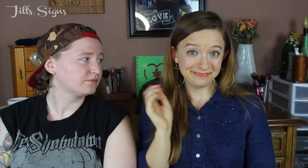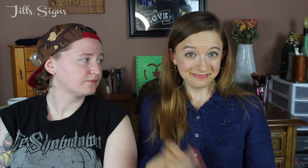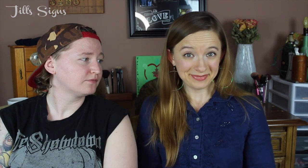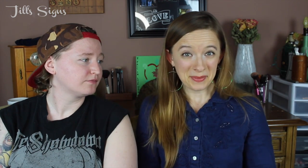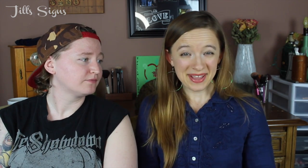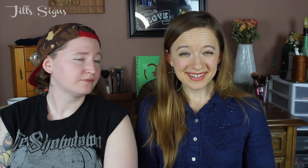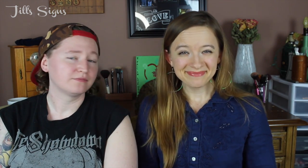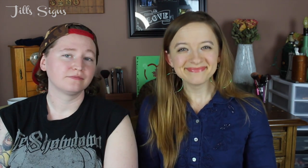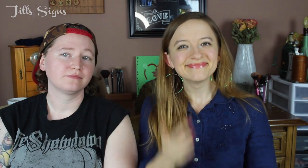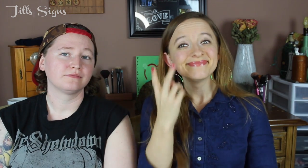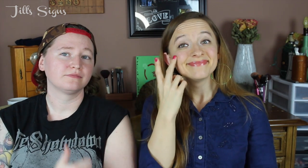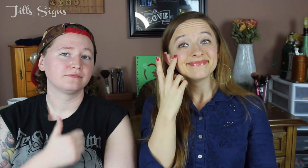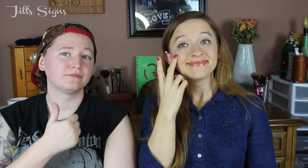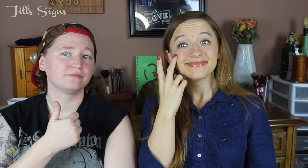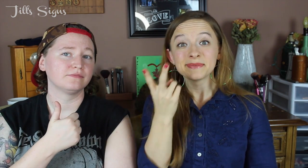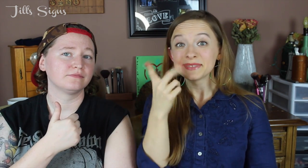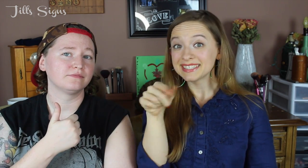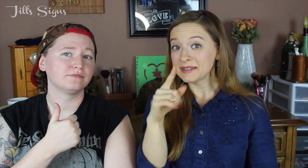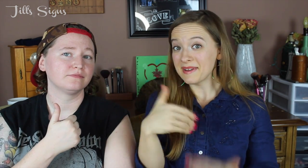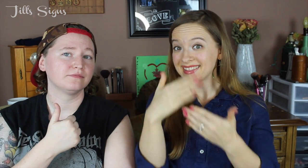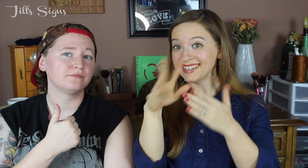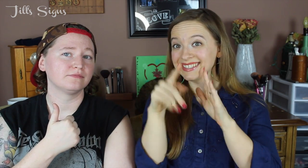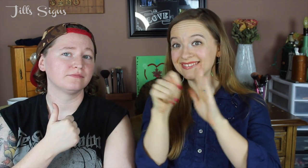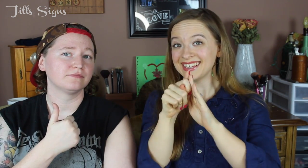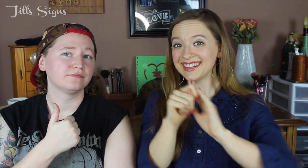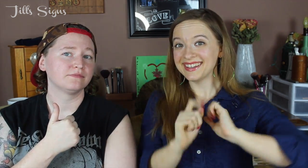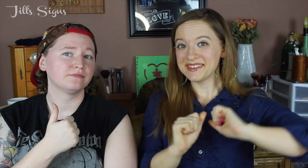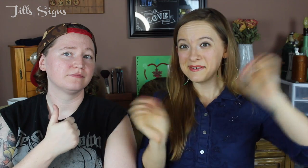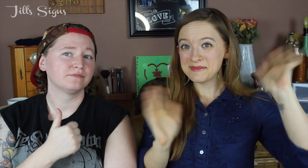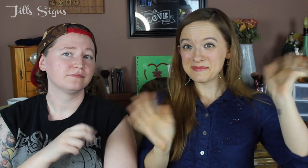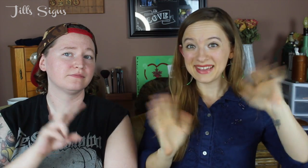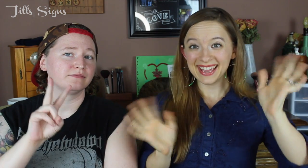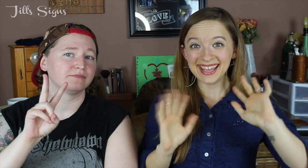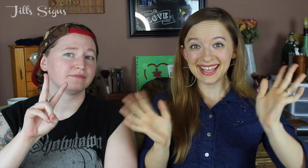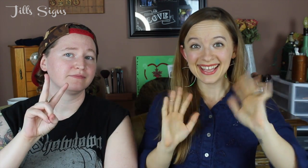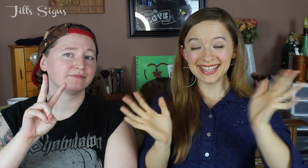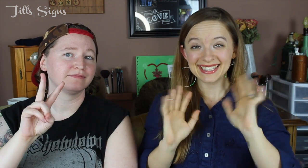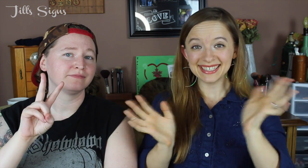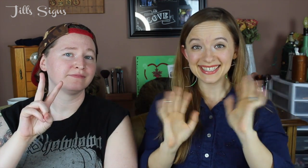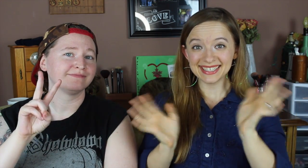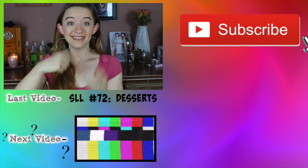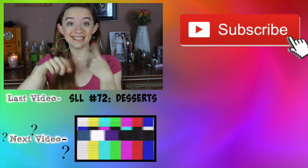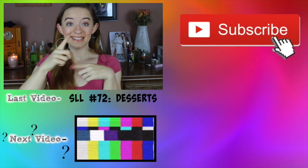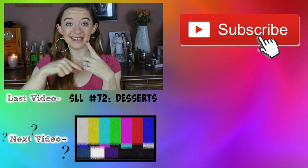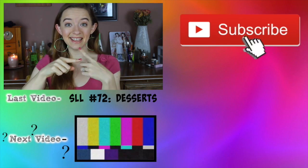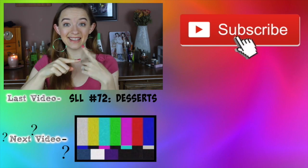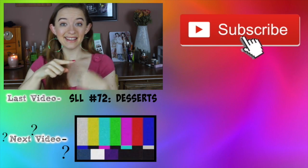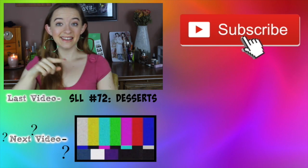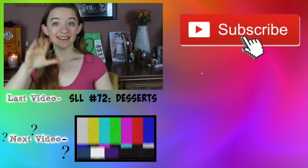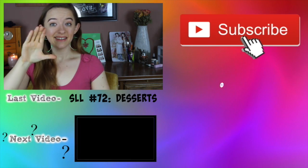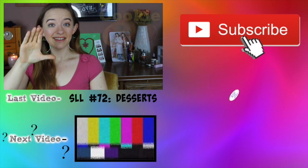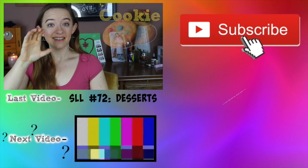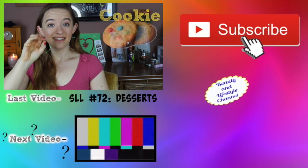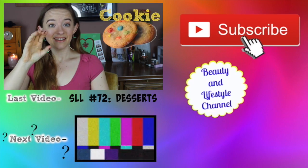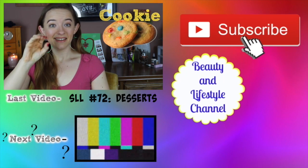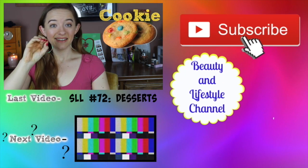out. Okay? All right, we'll see you in the next video. Bye! The third sign